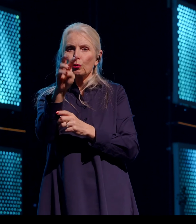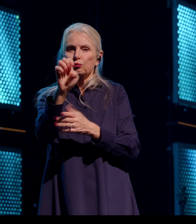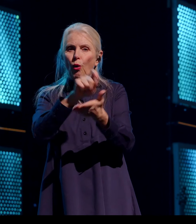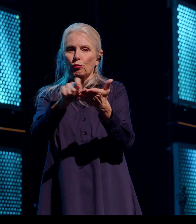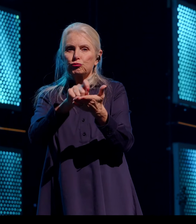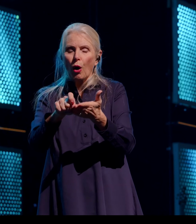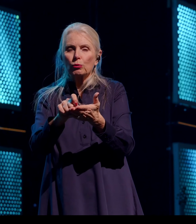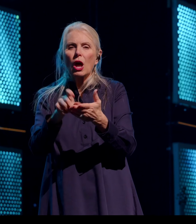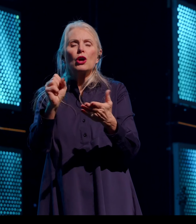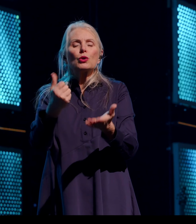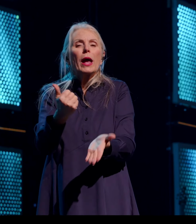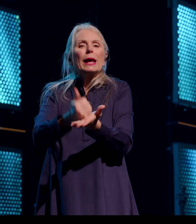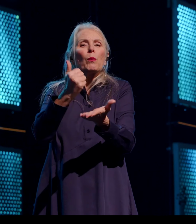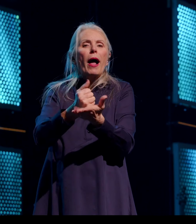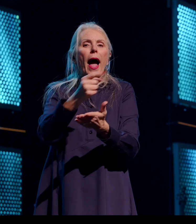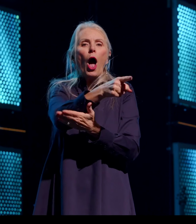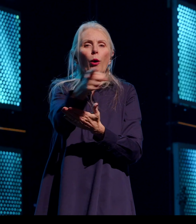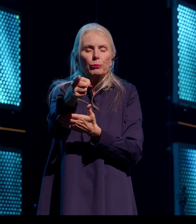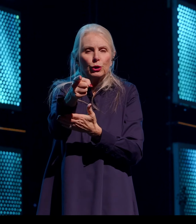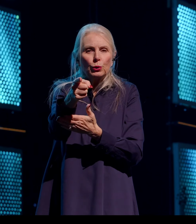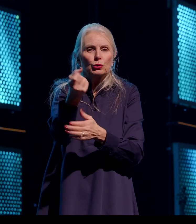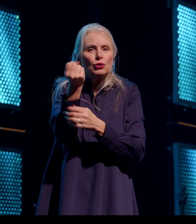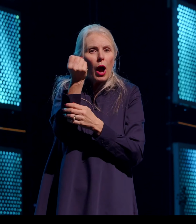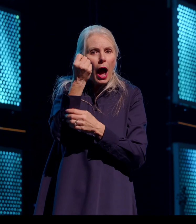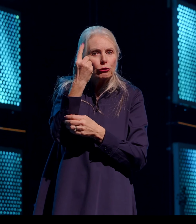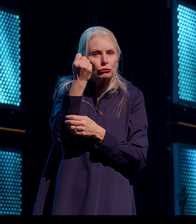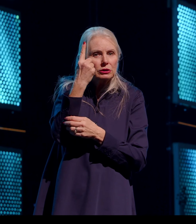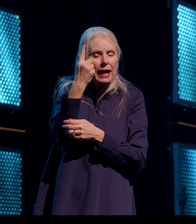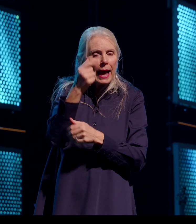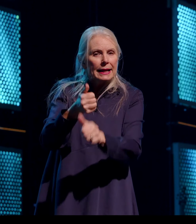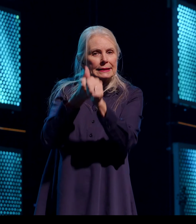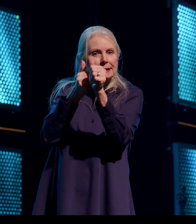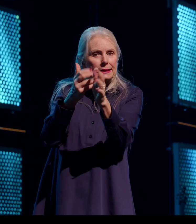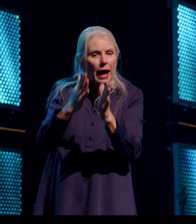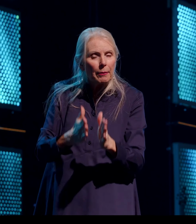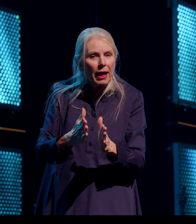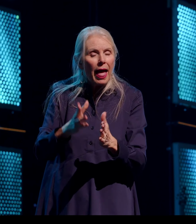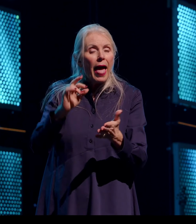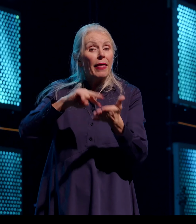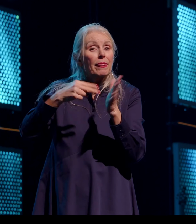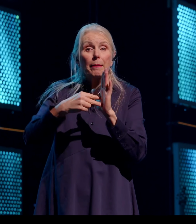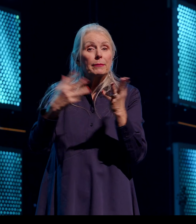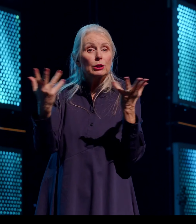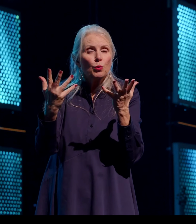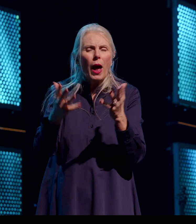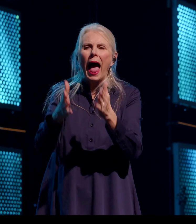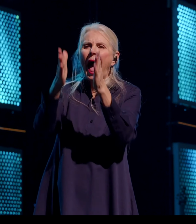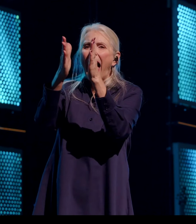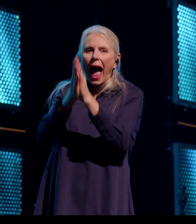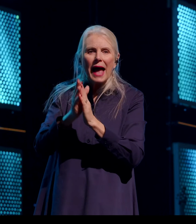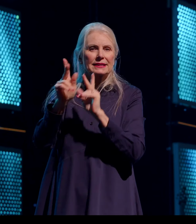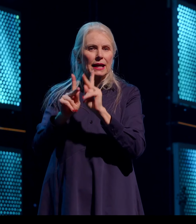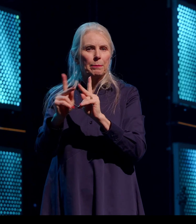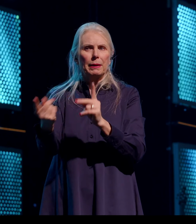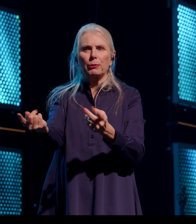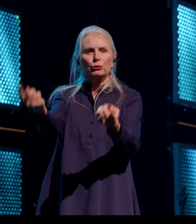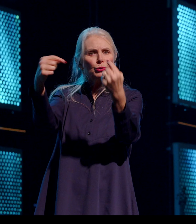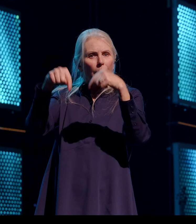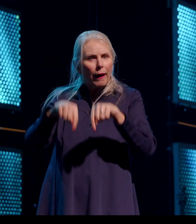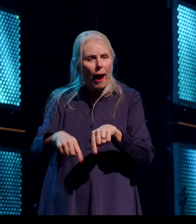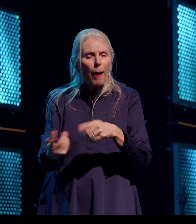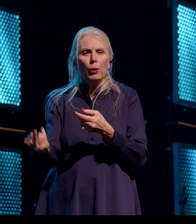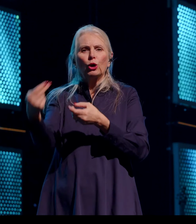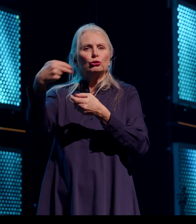help us understand what it looks like to follow Jesus, but discipleship really is asking people to come along. Hey, come with me as I serve the